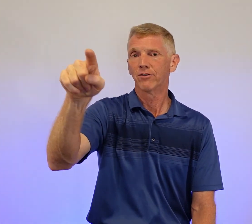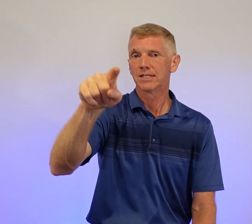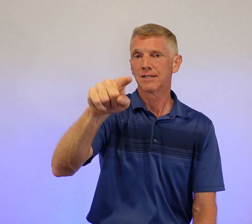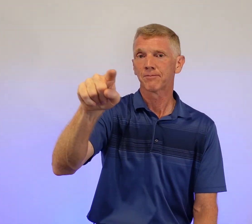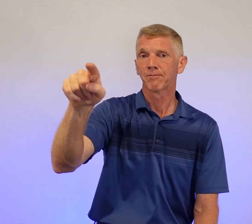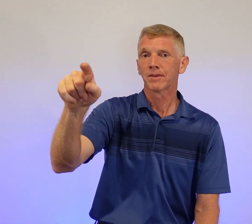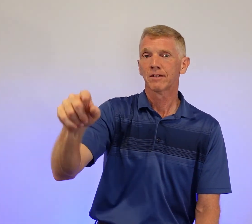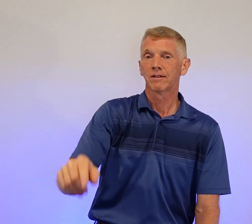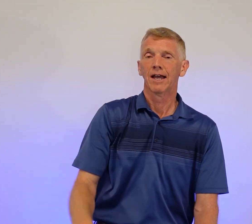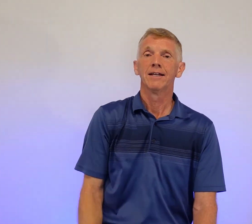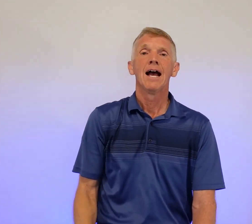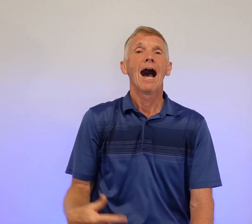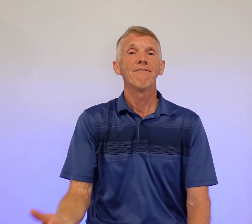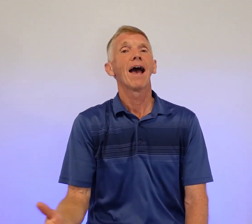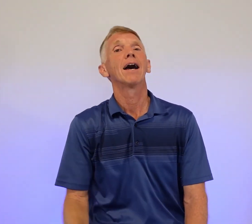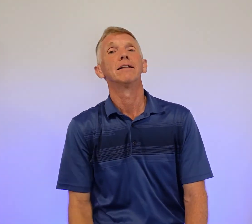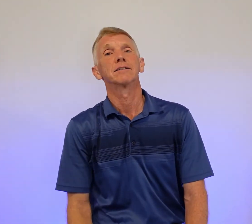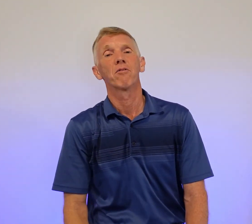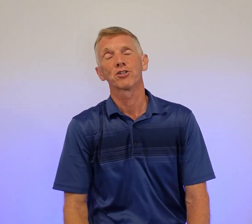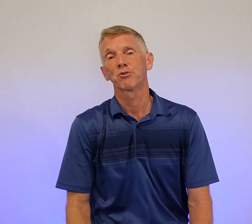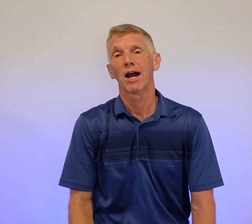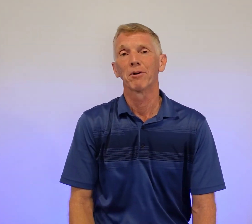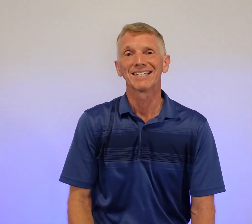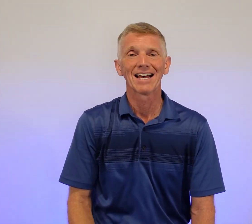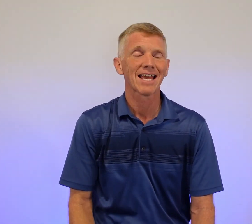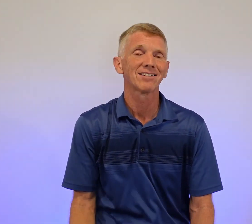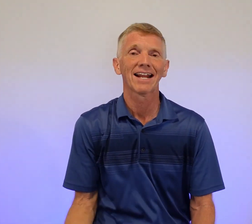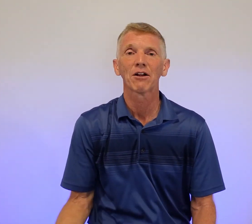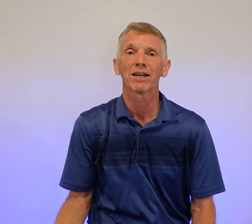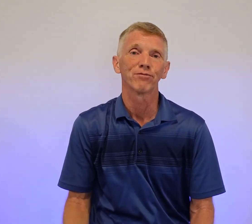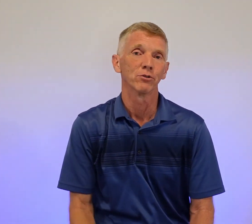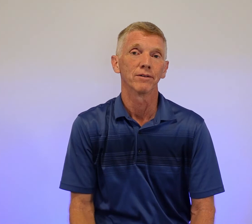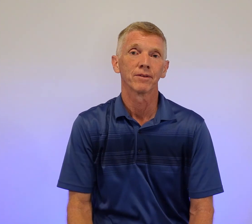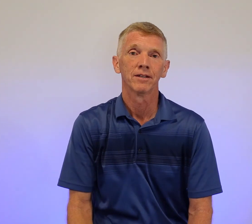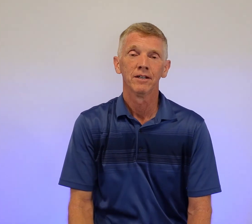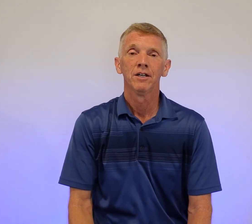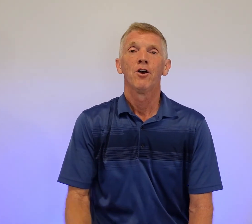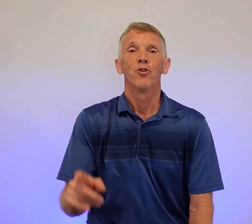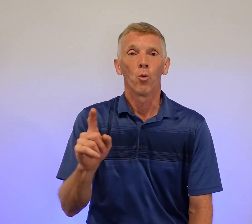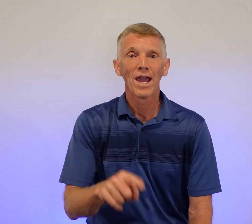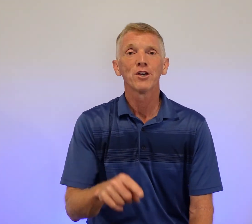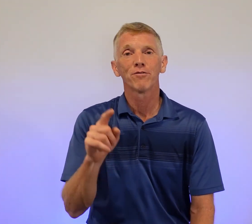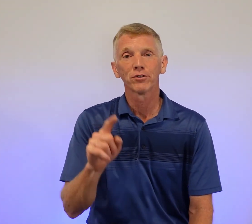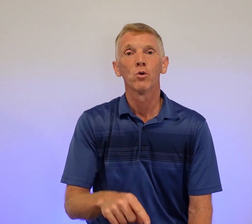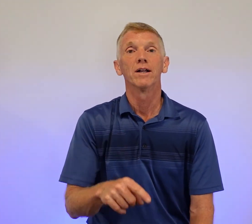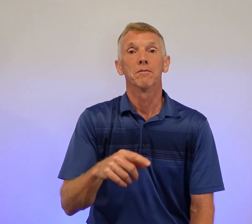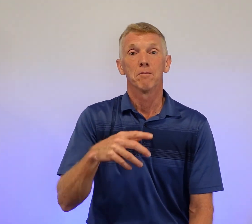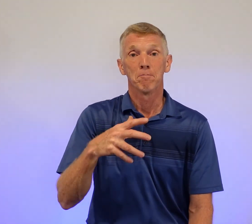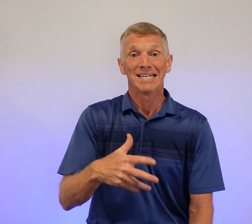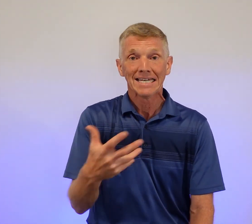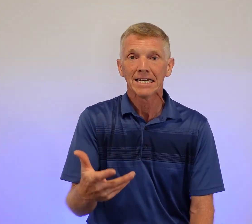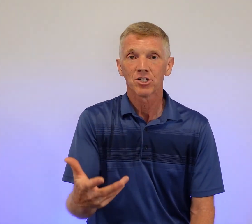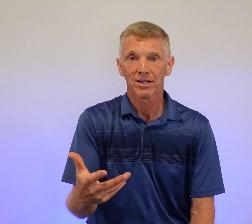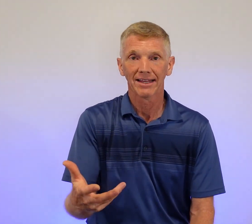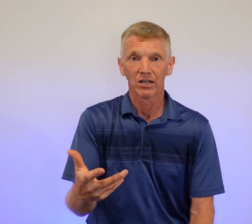Z. Okay? I've had some of our subscribers ask, hey Stan, how do I get fluent? The way you get fluent, beginning in sign language,